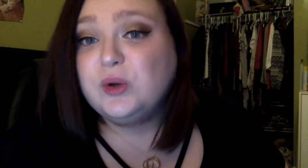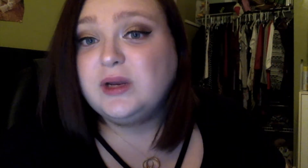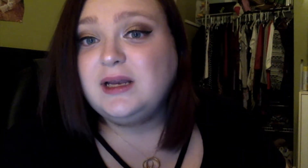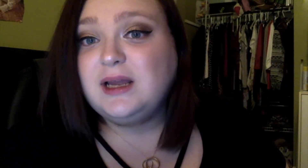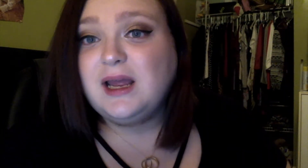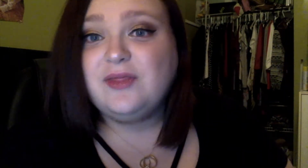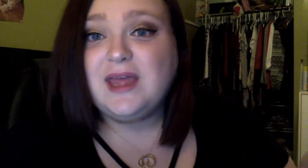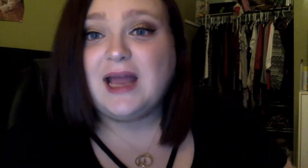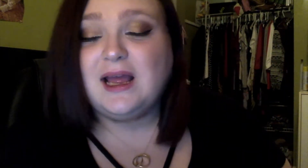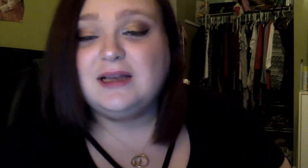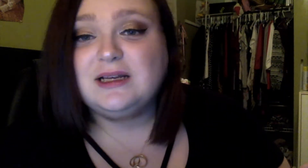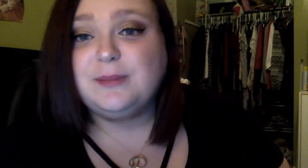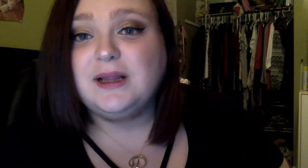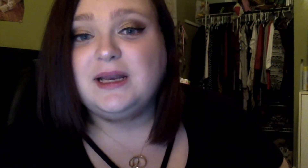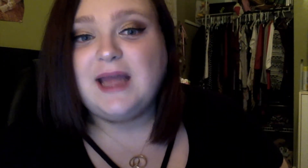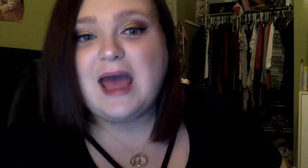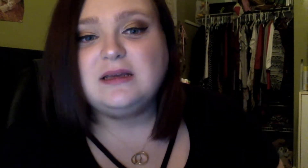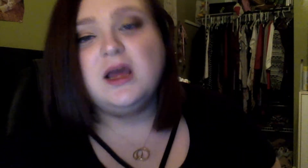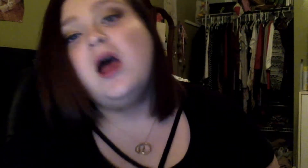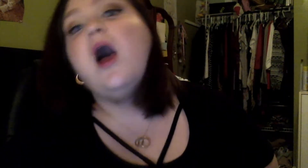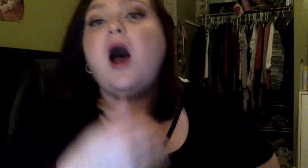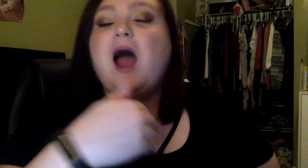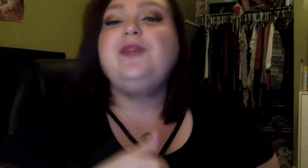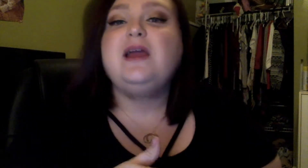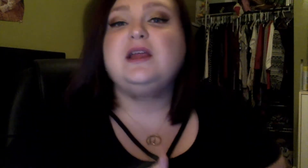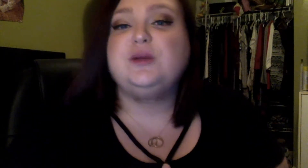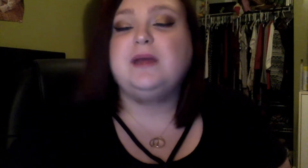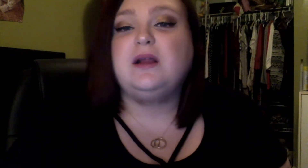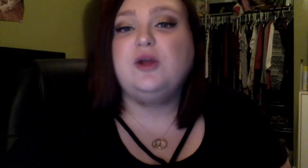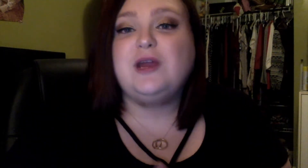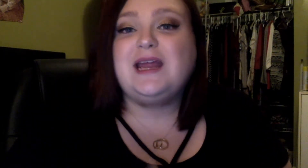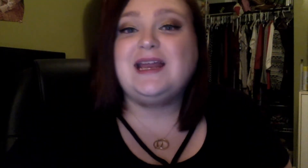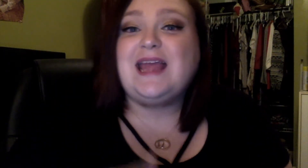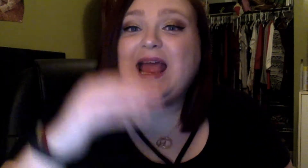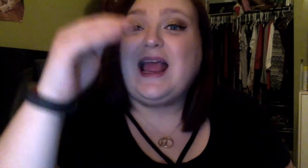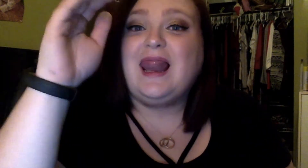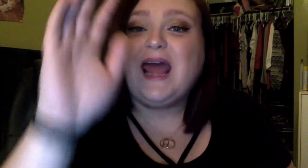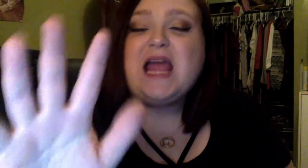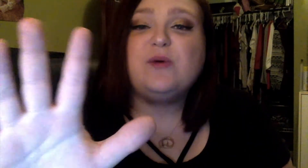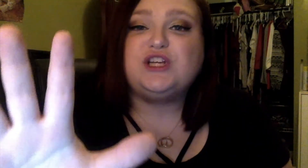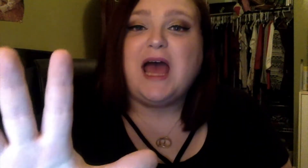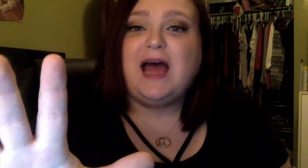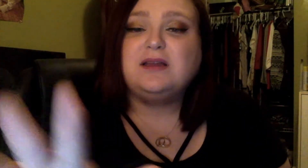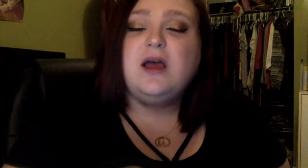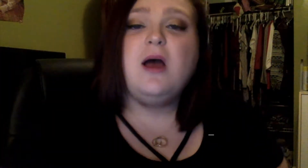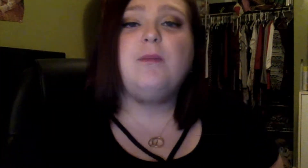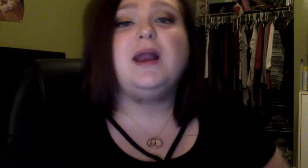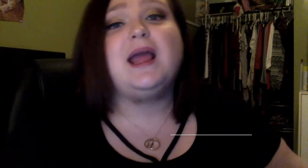included in the Disability Act. I think it should be included in the Language Act. But